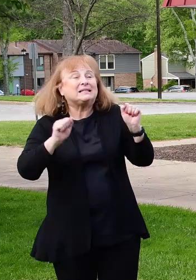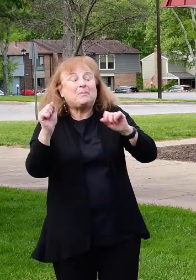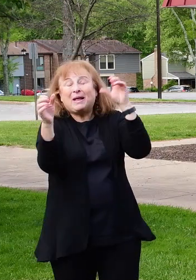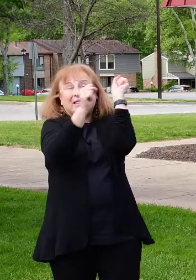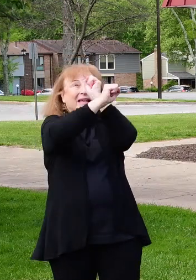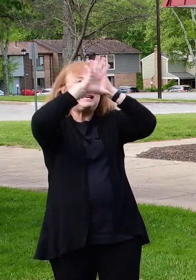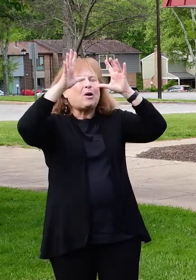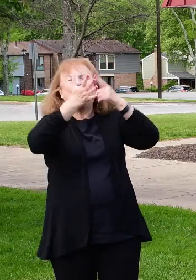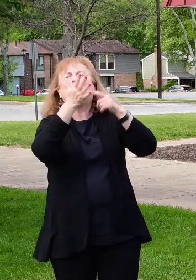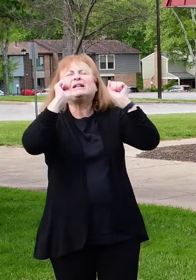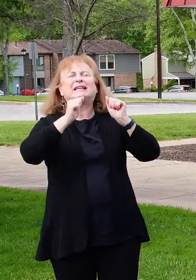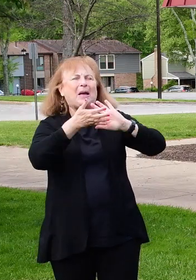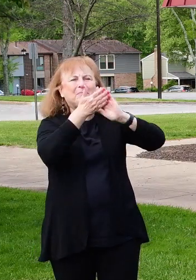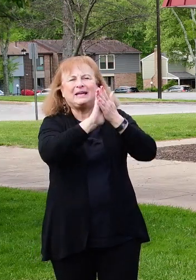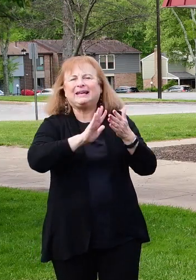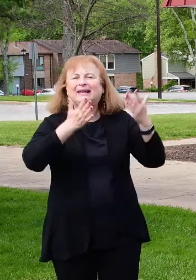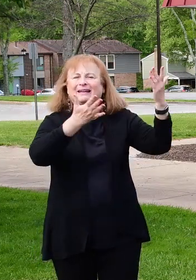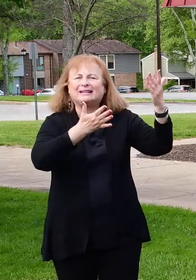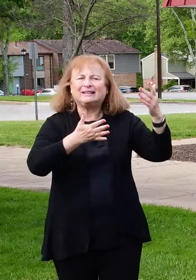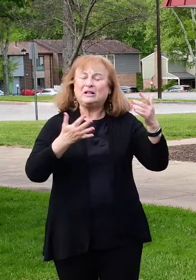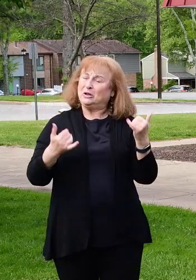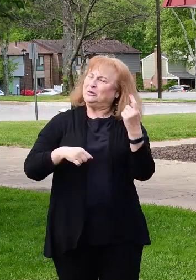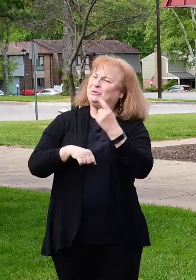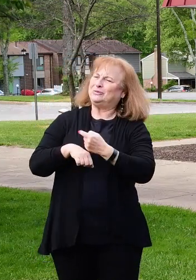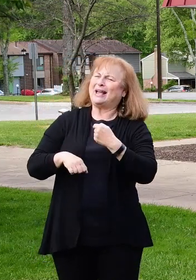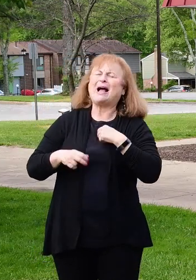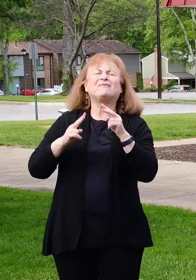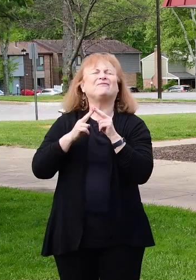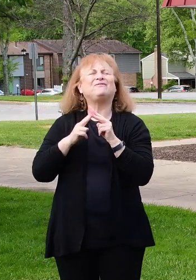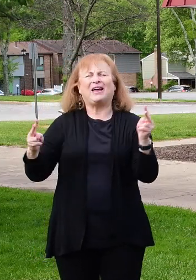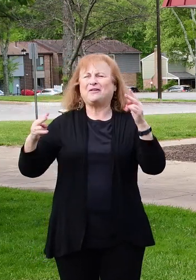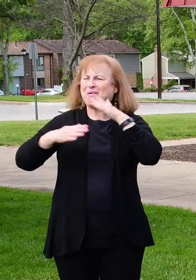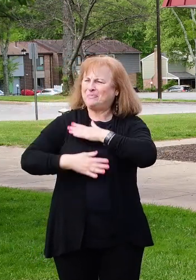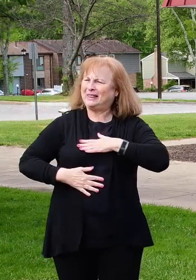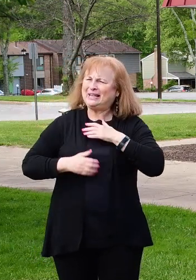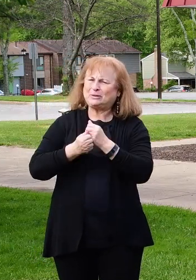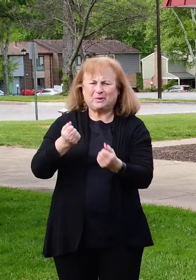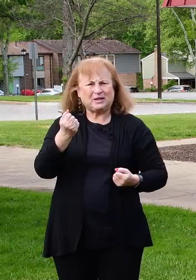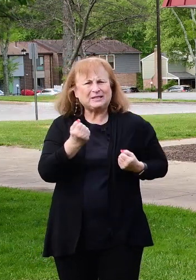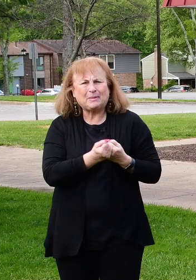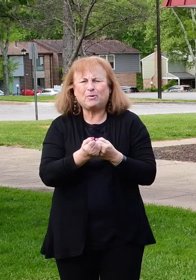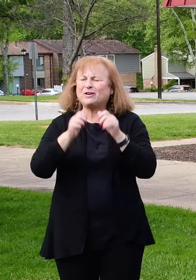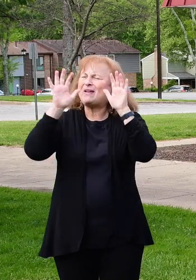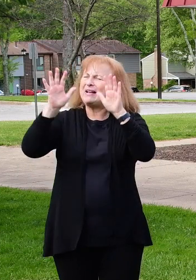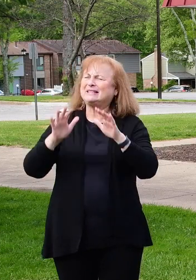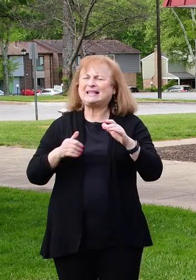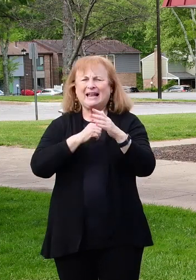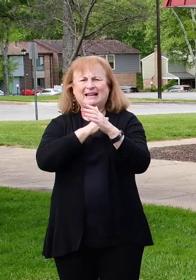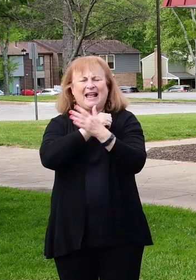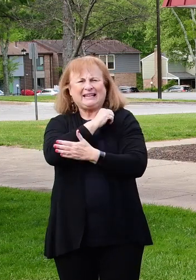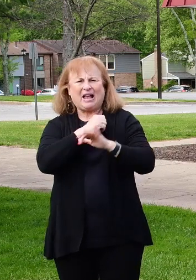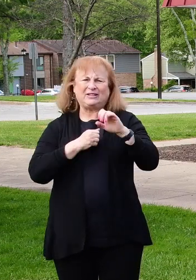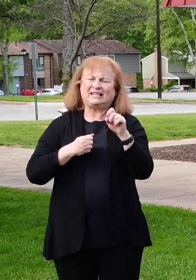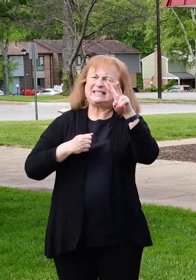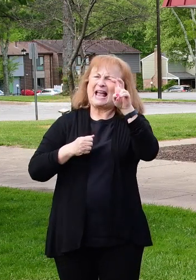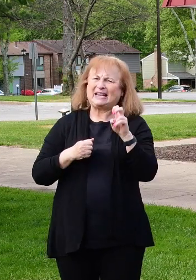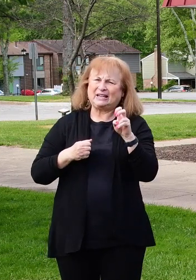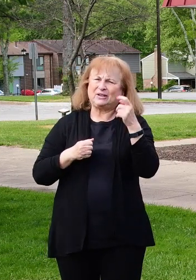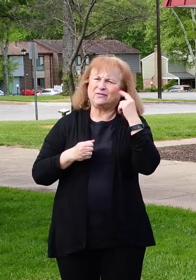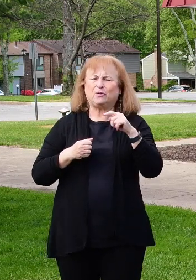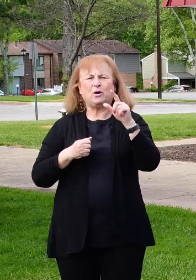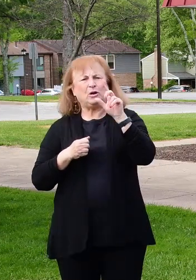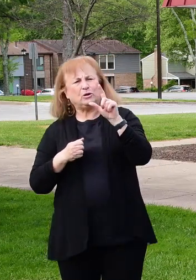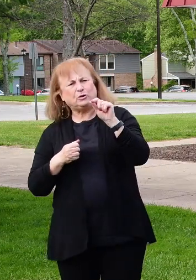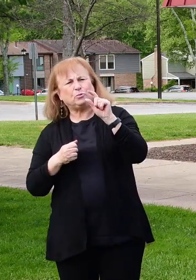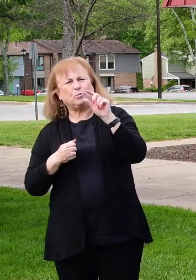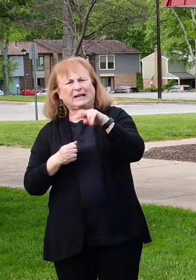possibility for what can be. And so today I'm extremely pleased with the support of our outstanding county executive for the